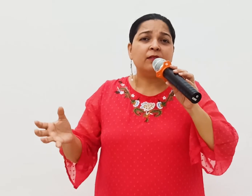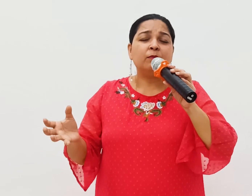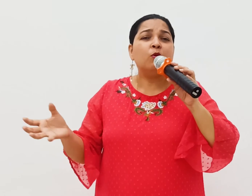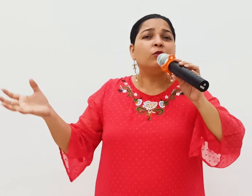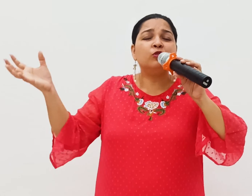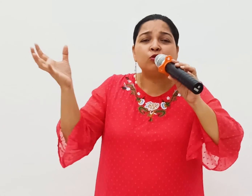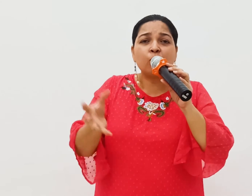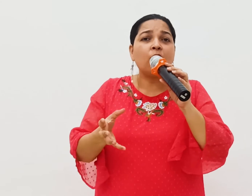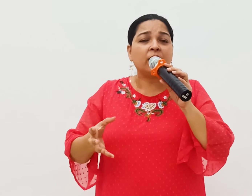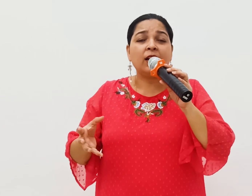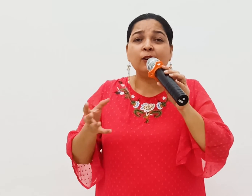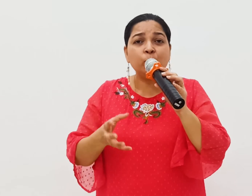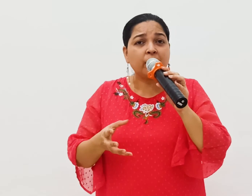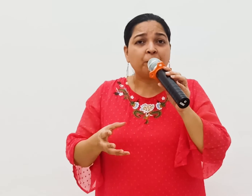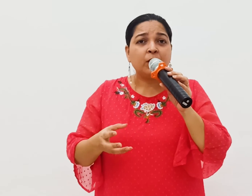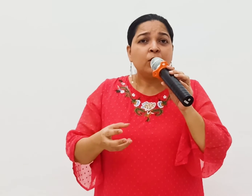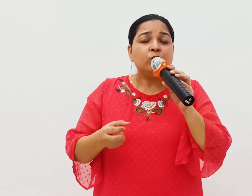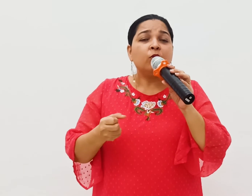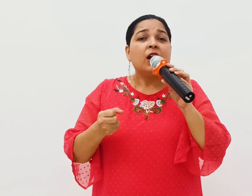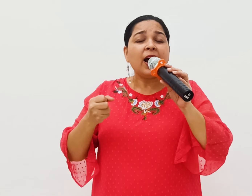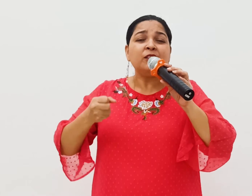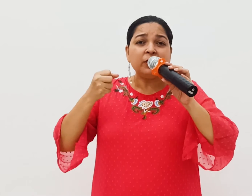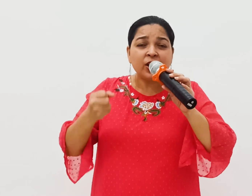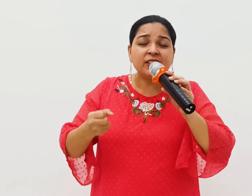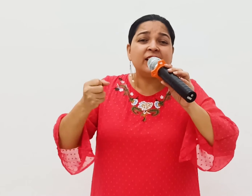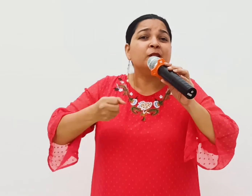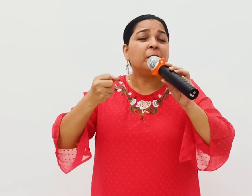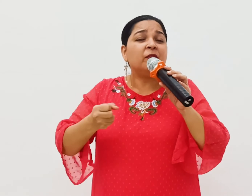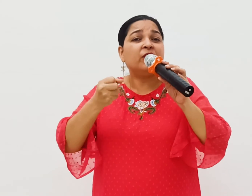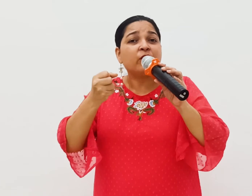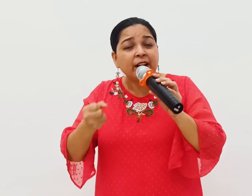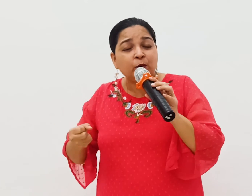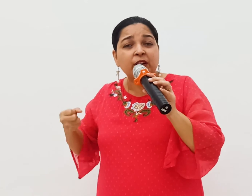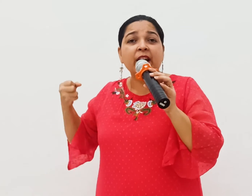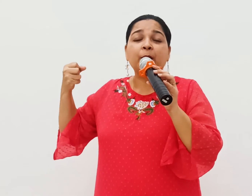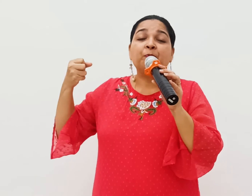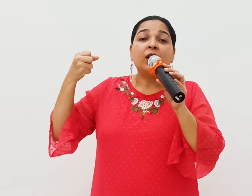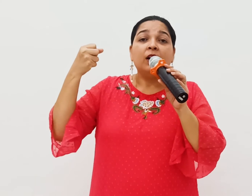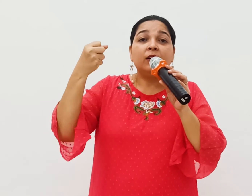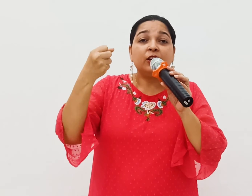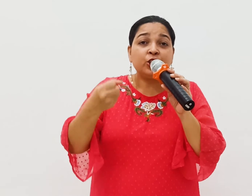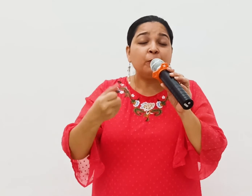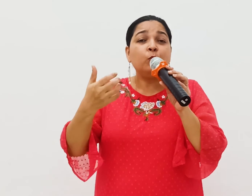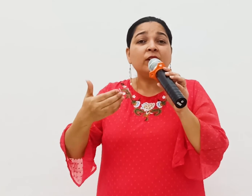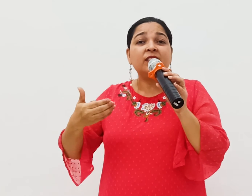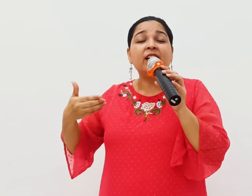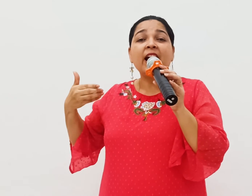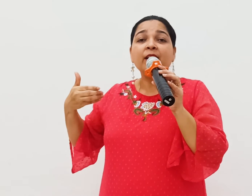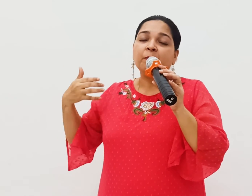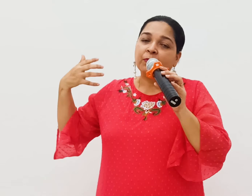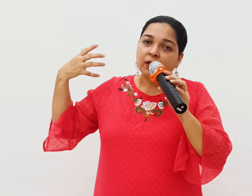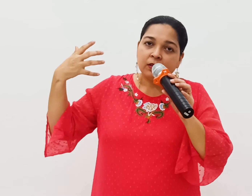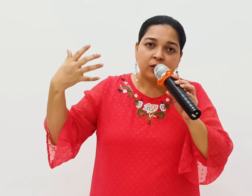wild, more strong. Hallelujah. So as much as these people were trying to take the ship towards